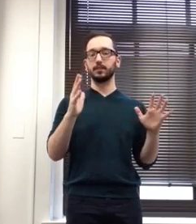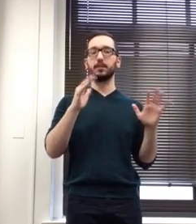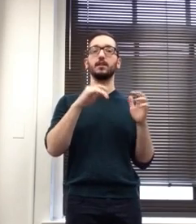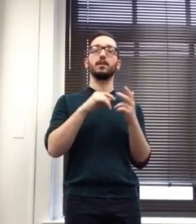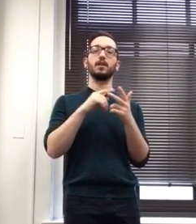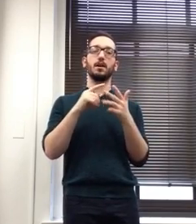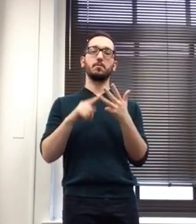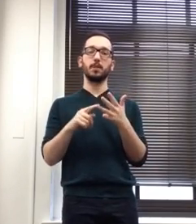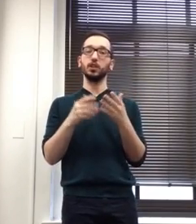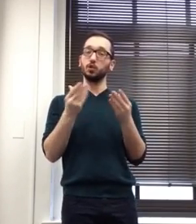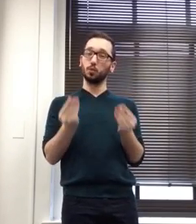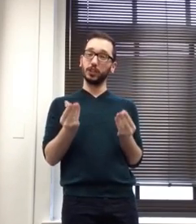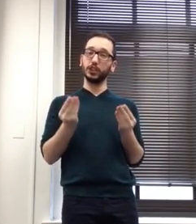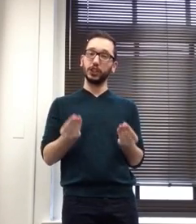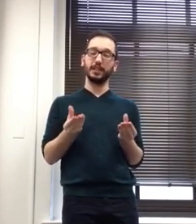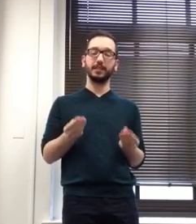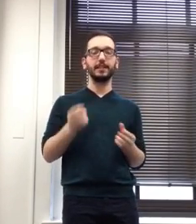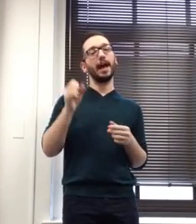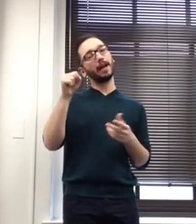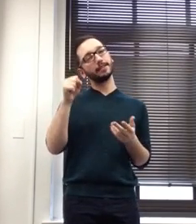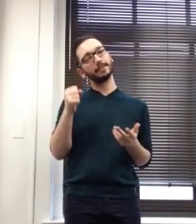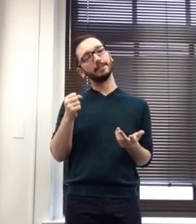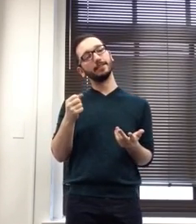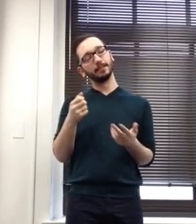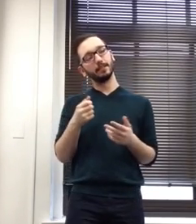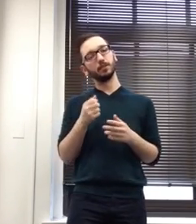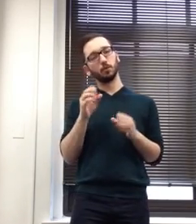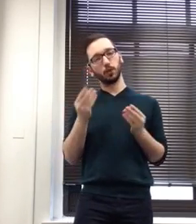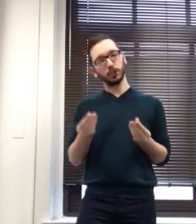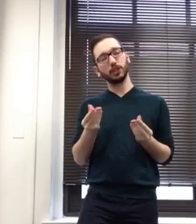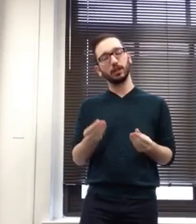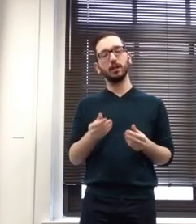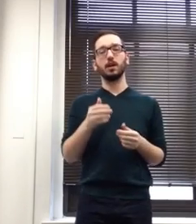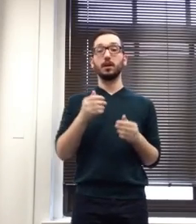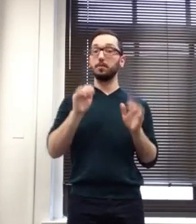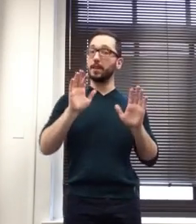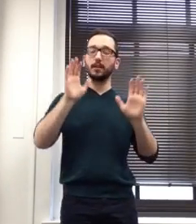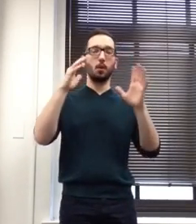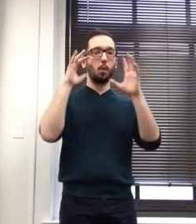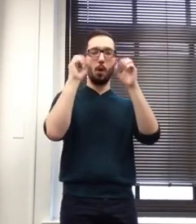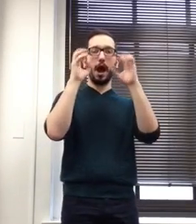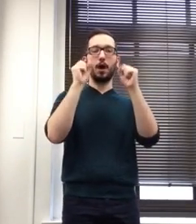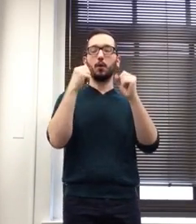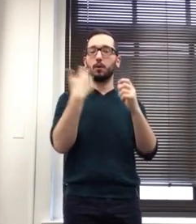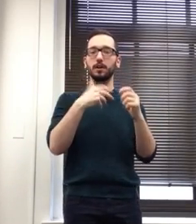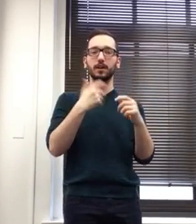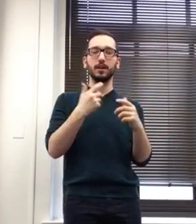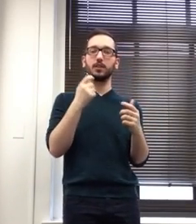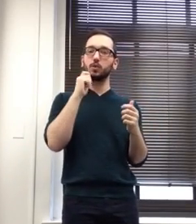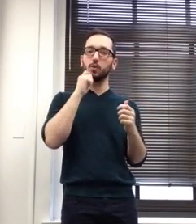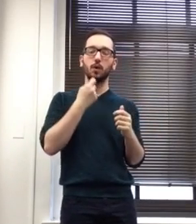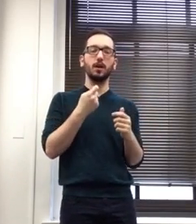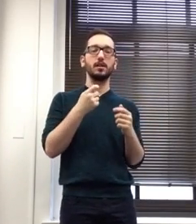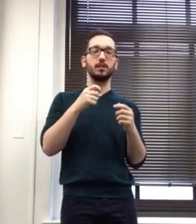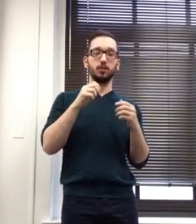It's squishy. Guys and girls, you know I think it's amazing though. Even though it is softer and bendable, it does still support. It does